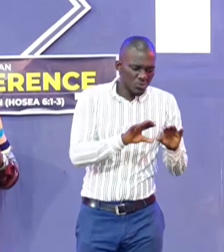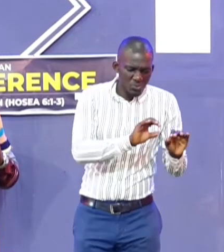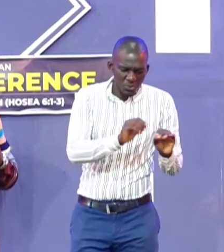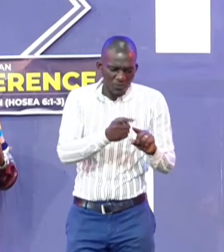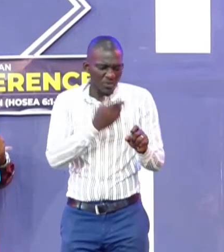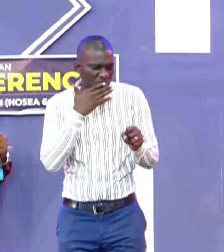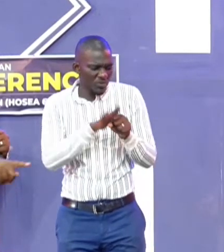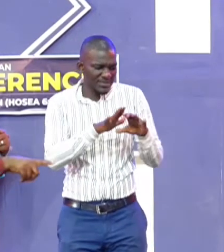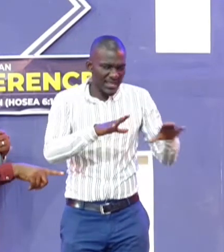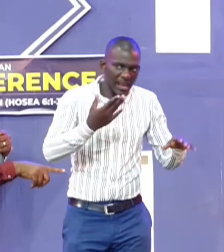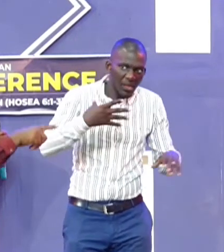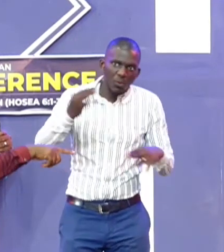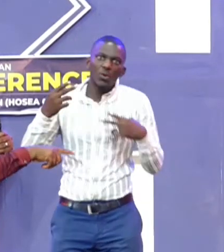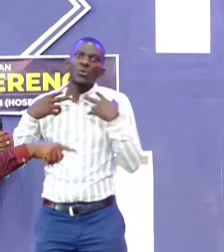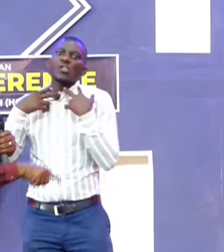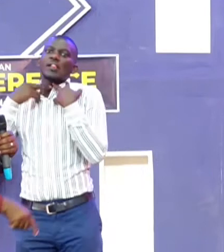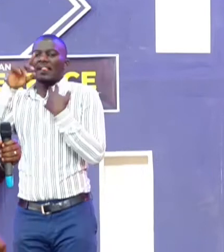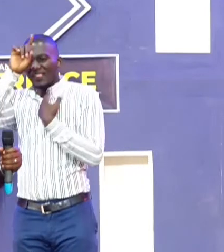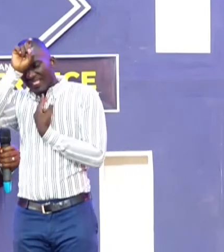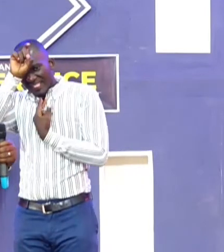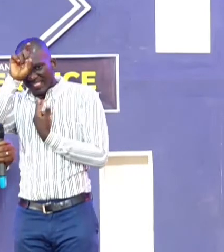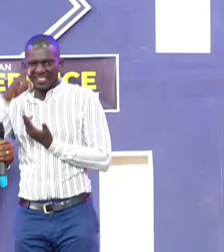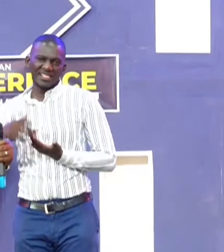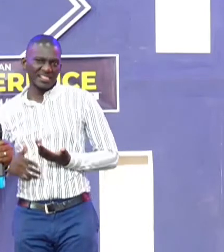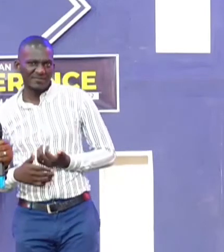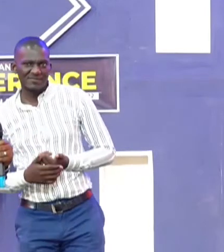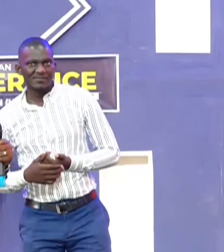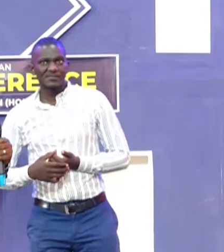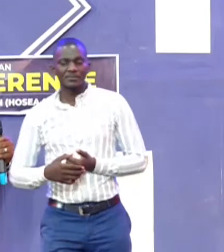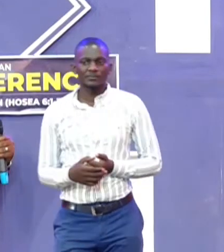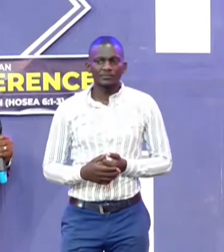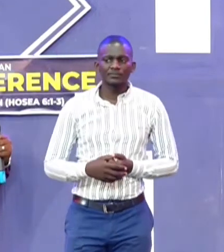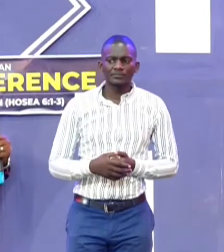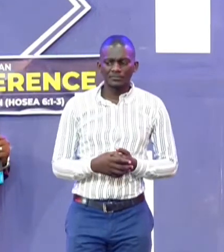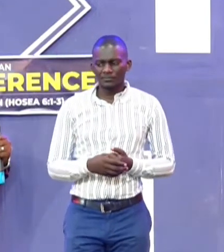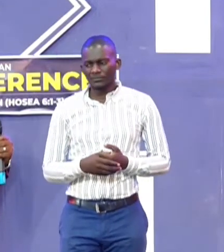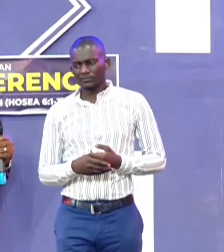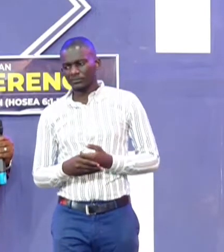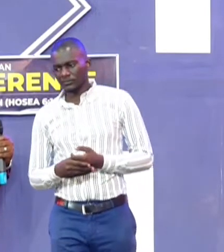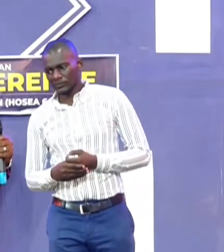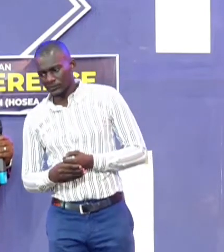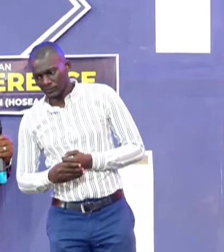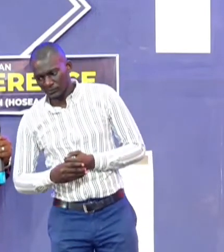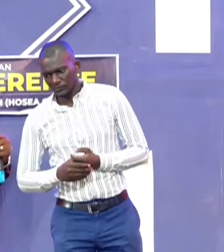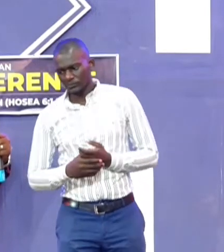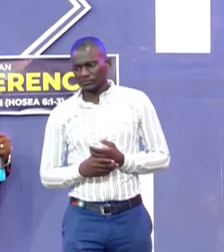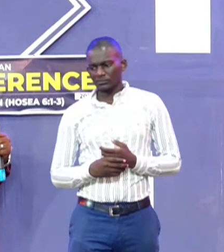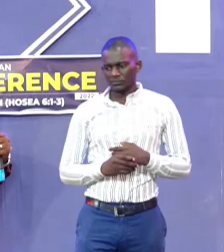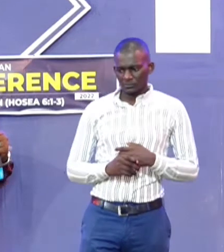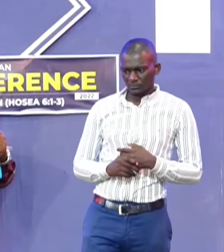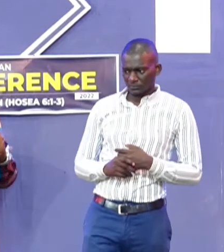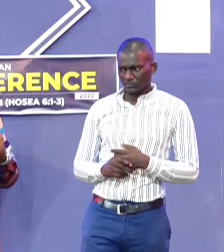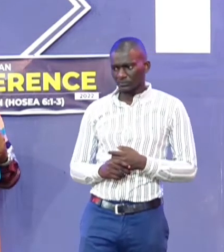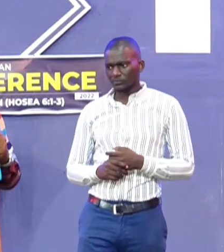nsensuubize ate bagende emisiri gye yajja Agali. Maybe they wouldn't have left the promised land to Egypt where he picked